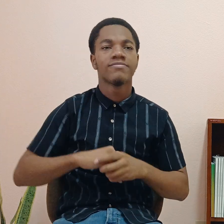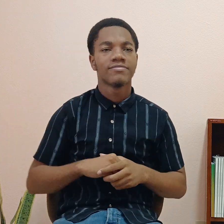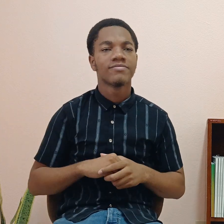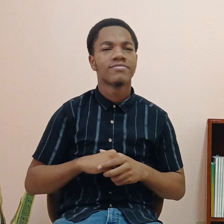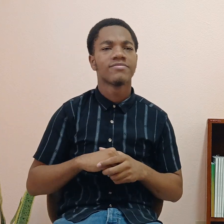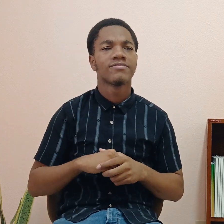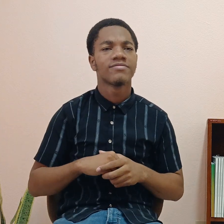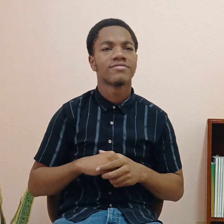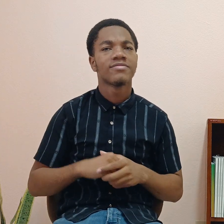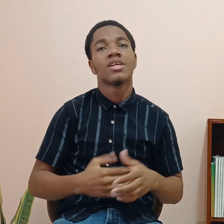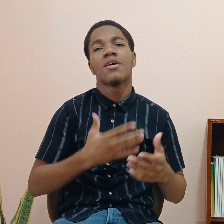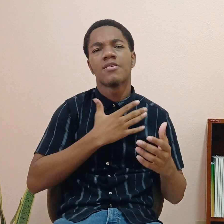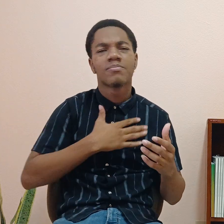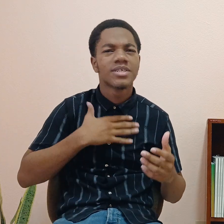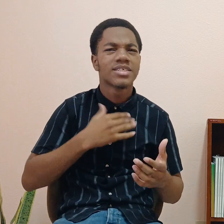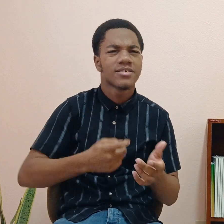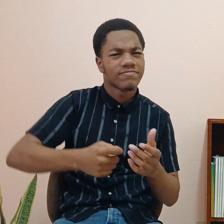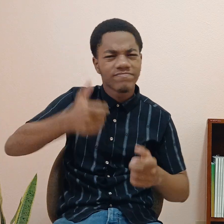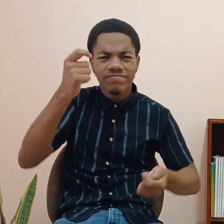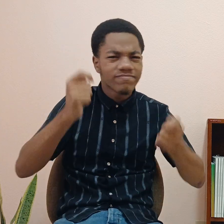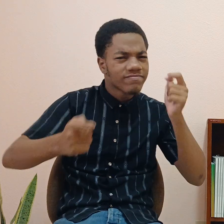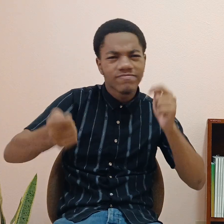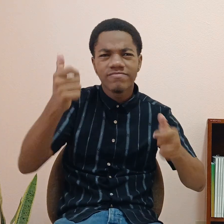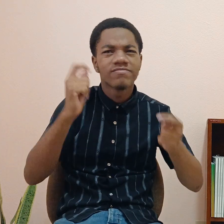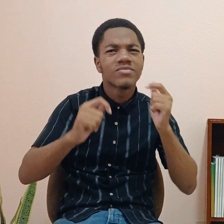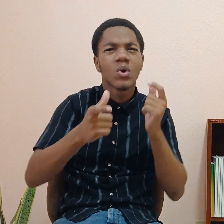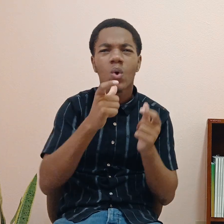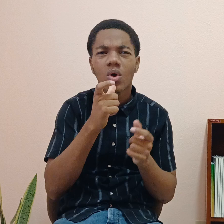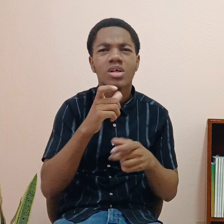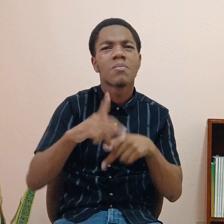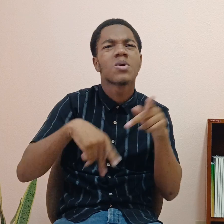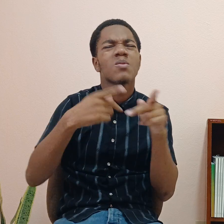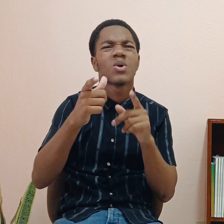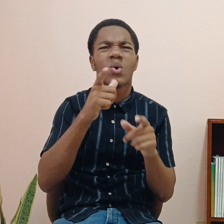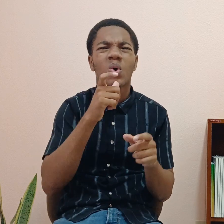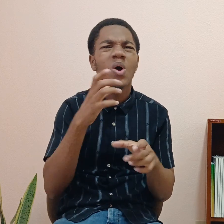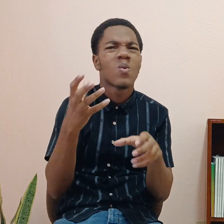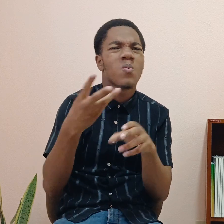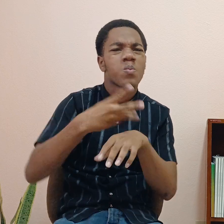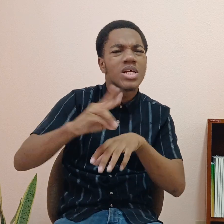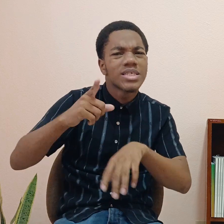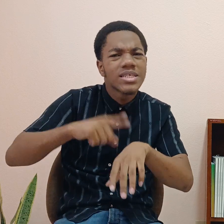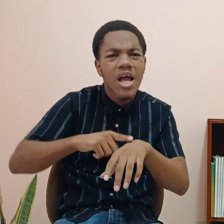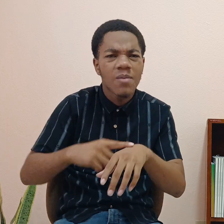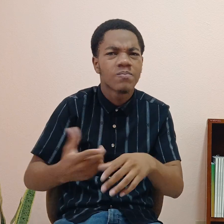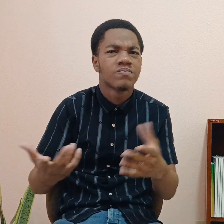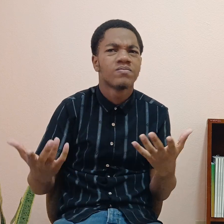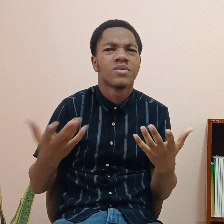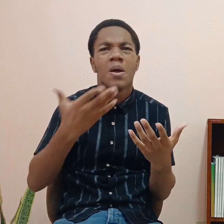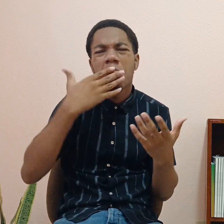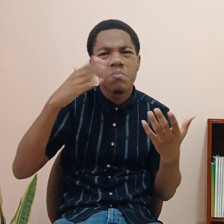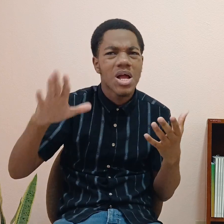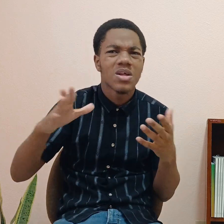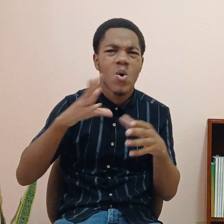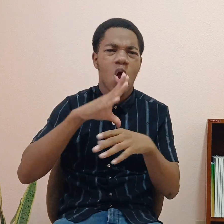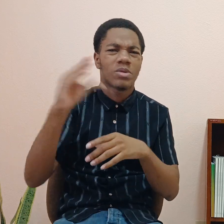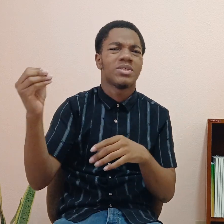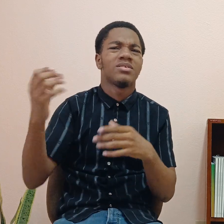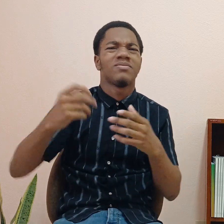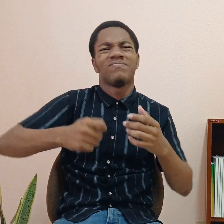Please remove time wasters and bad company from my life so that I can concentrate on doing